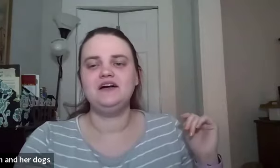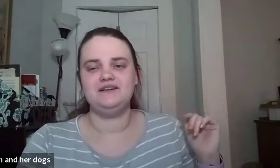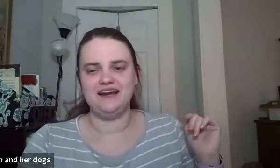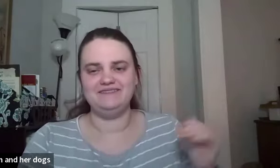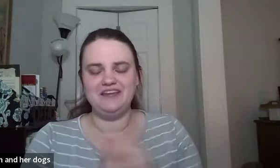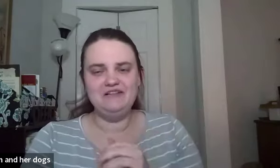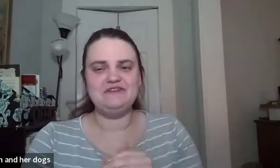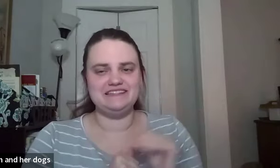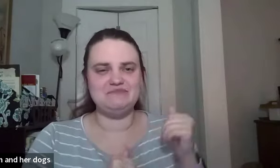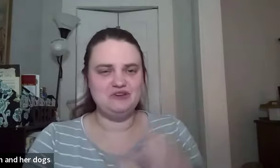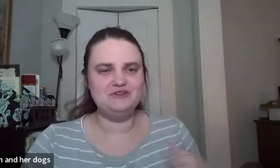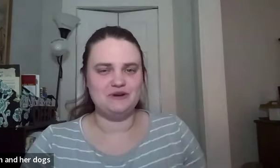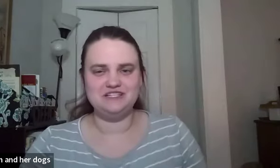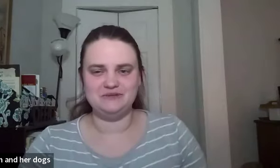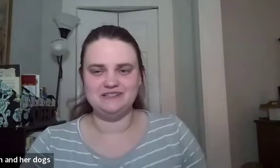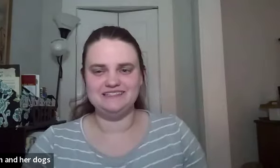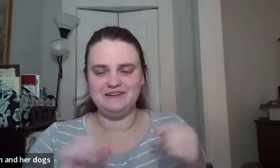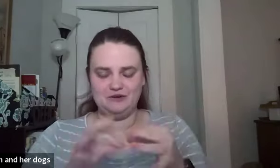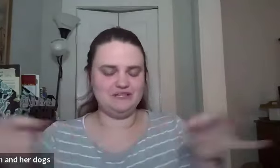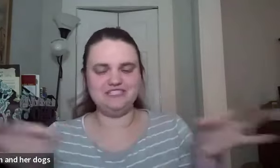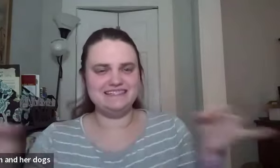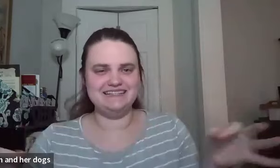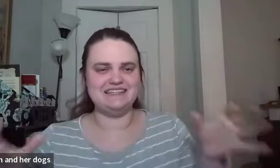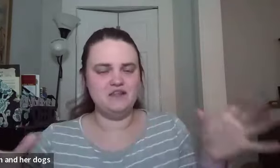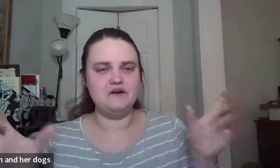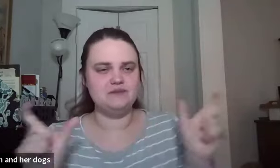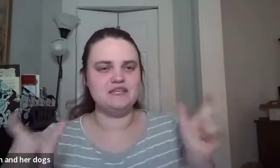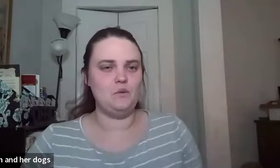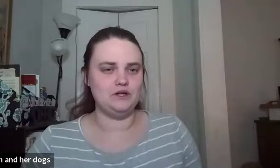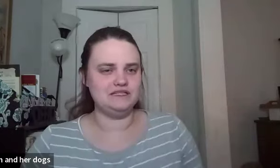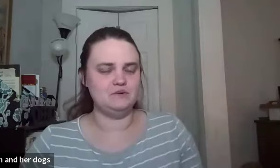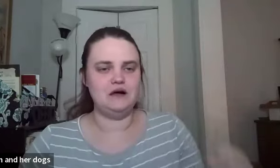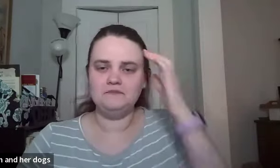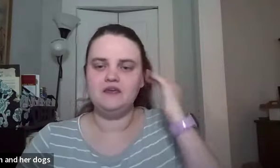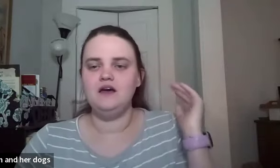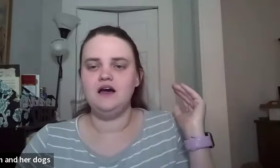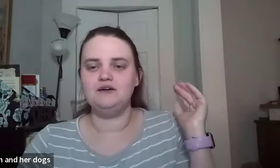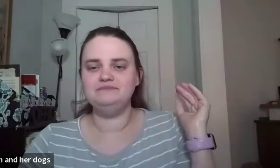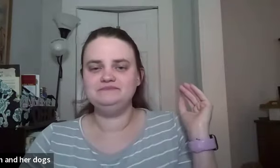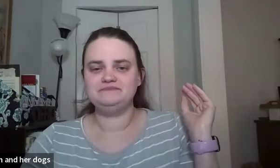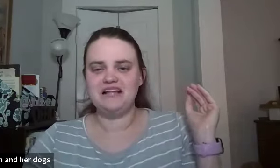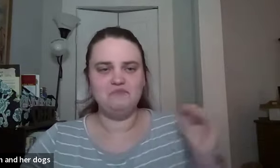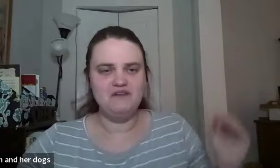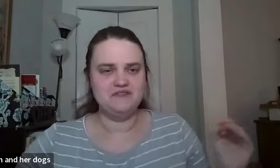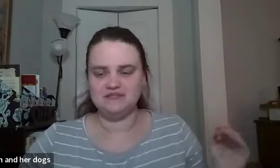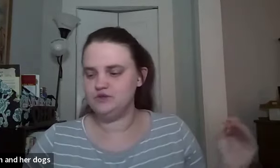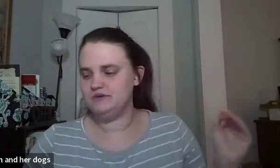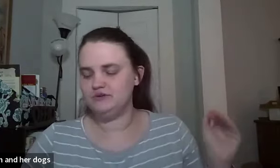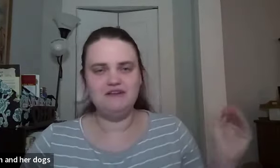All right. Y'all have got some good question words or question sentences. I love how I keep saying words as well. I'm loving this. Most people don't have a